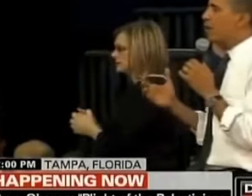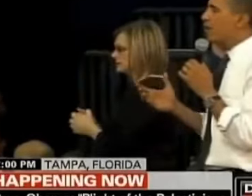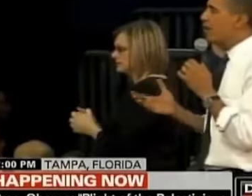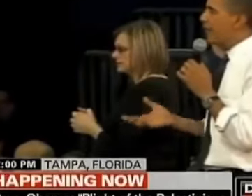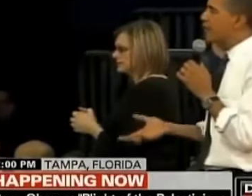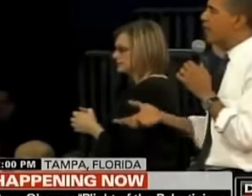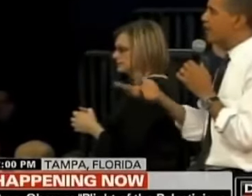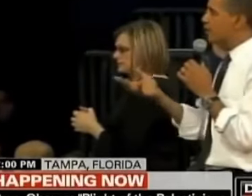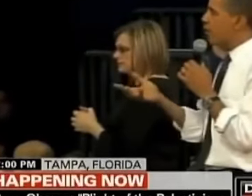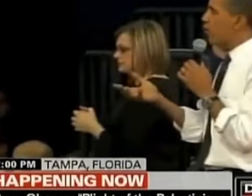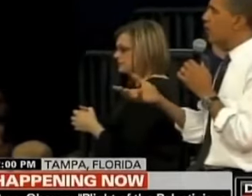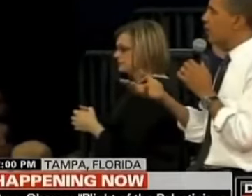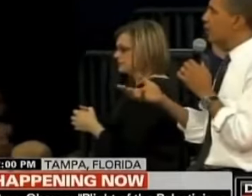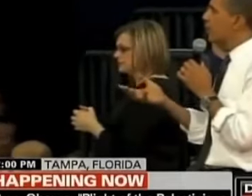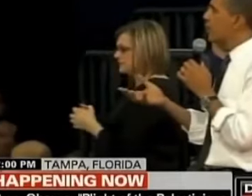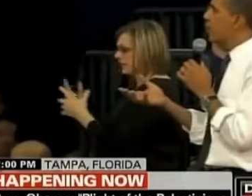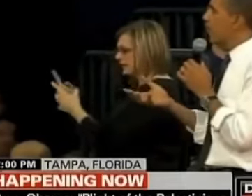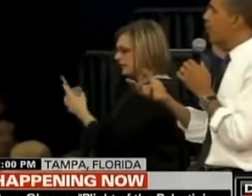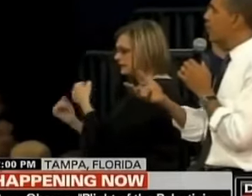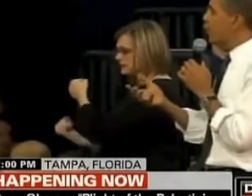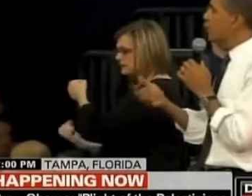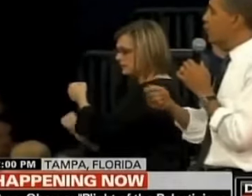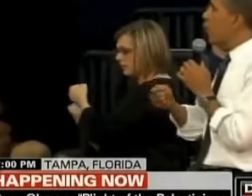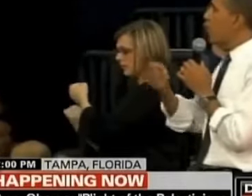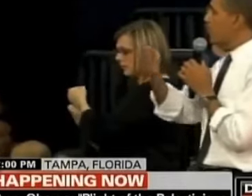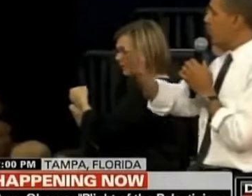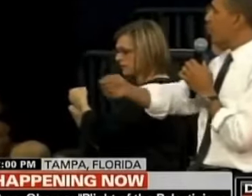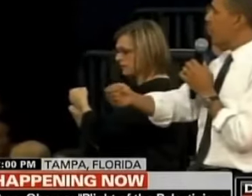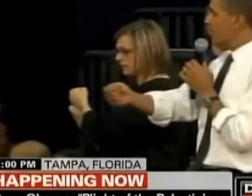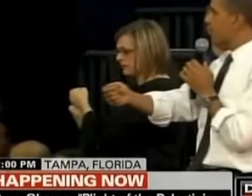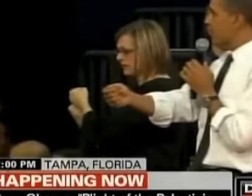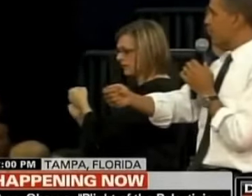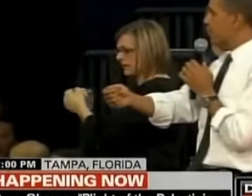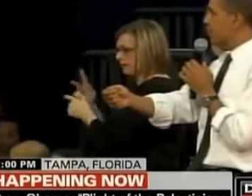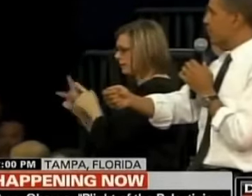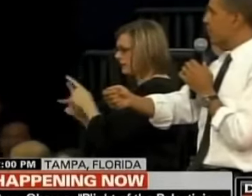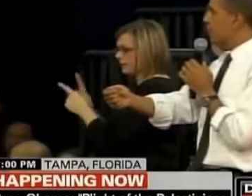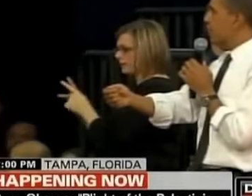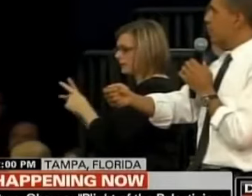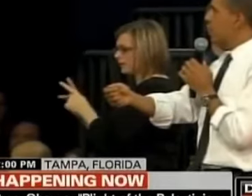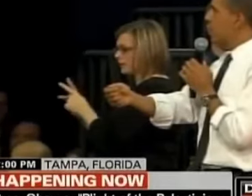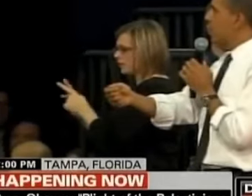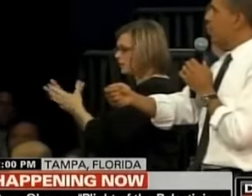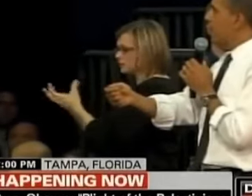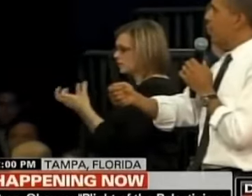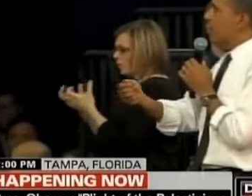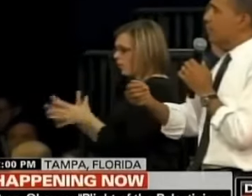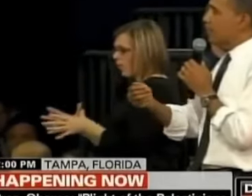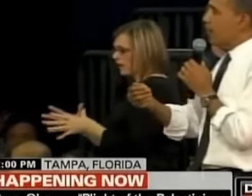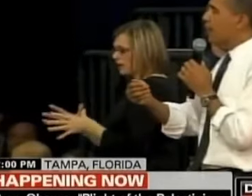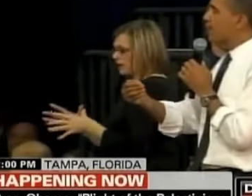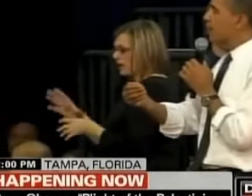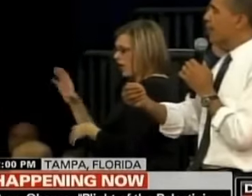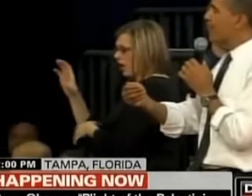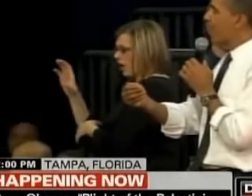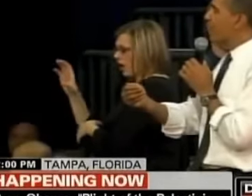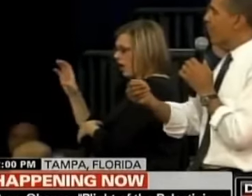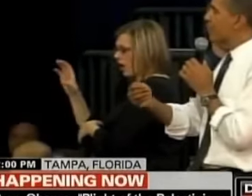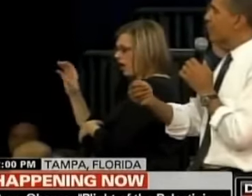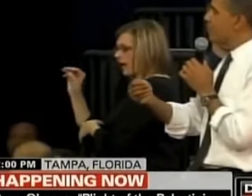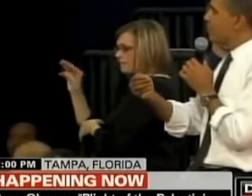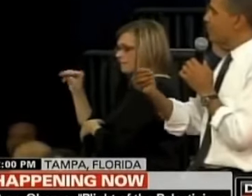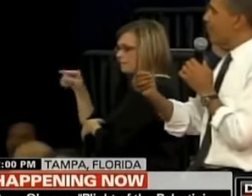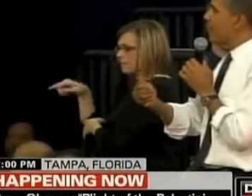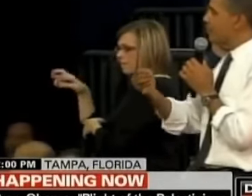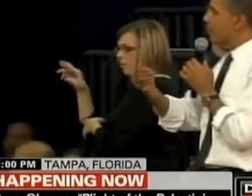came in based on the support of a lot of folks who don't want to make a lot of concessions. I think Prime Minister Netanyahu